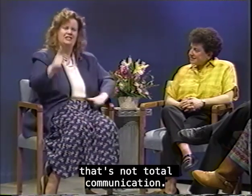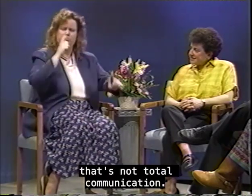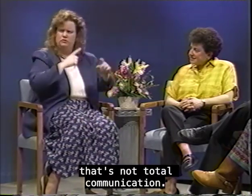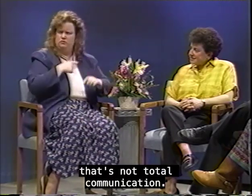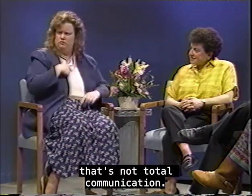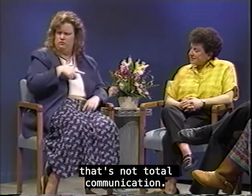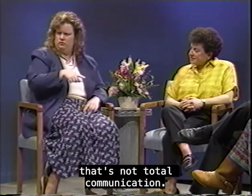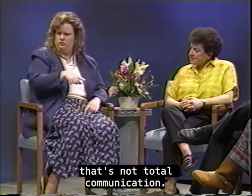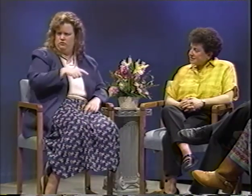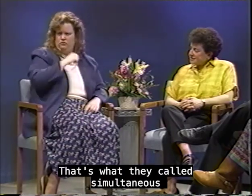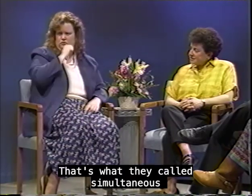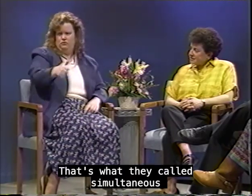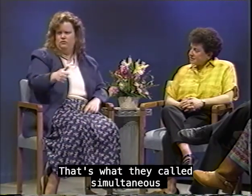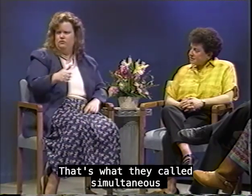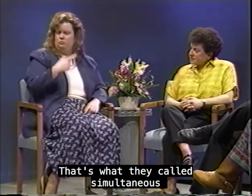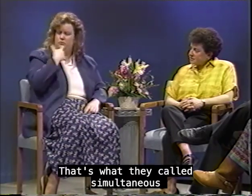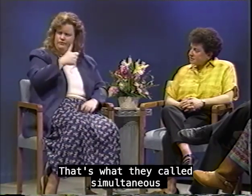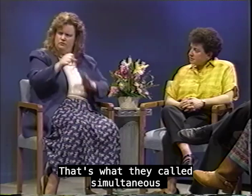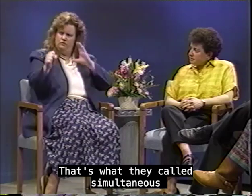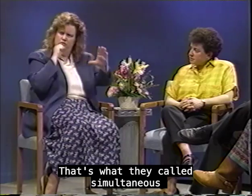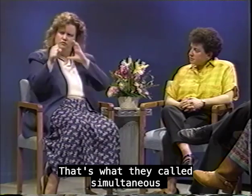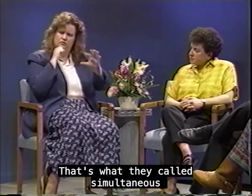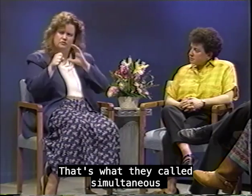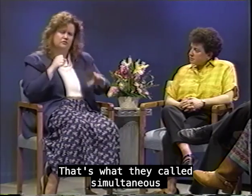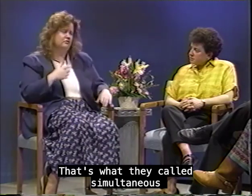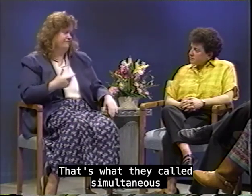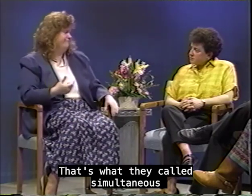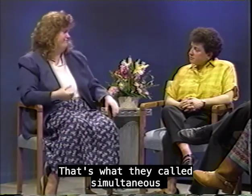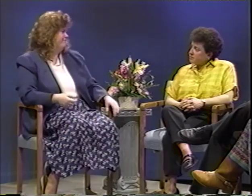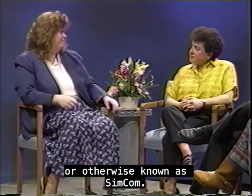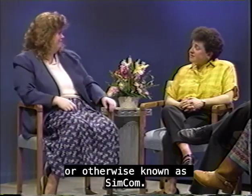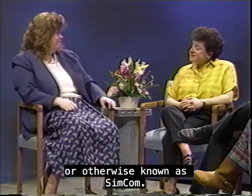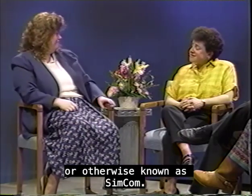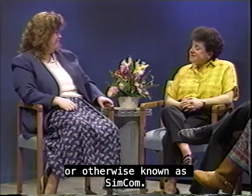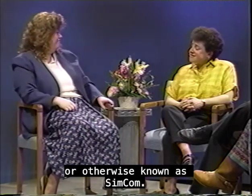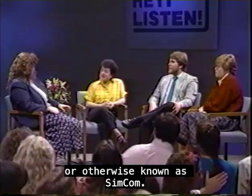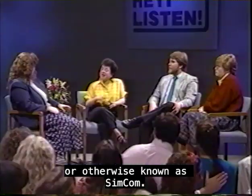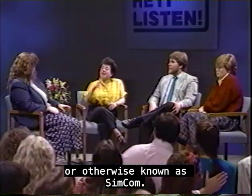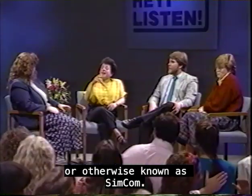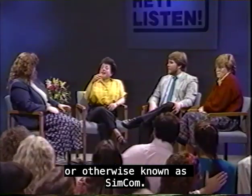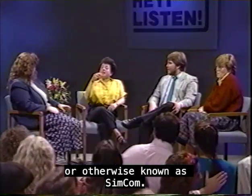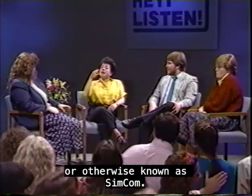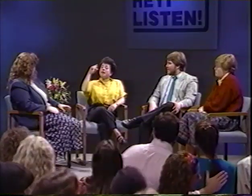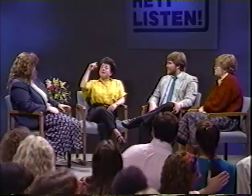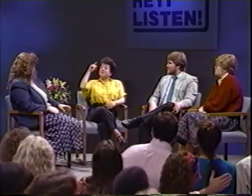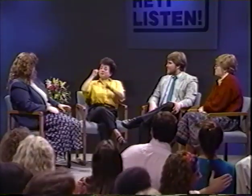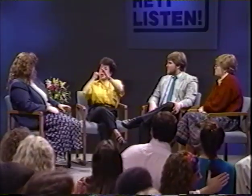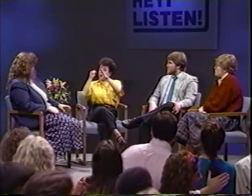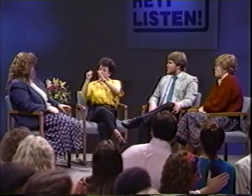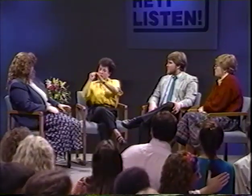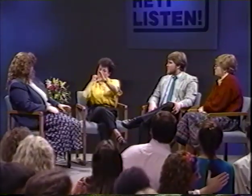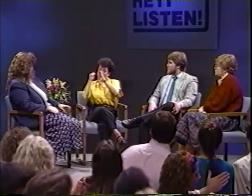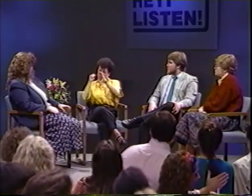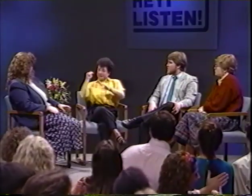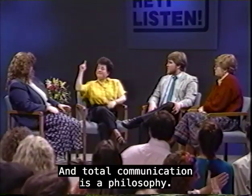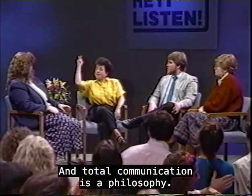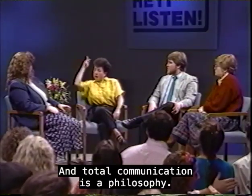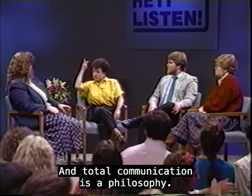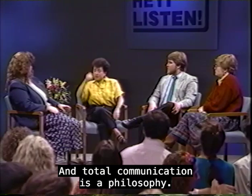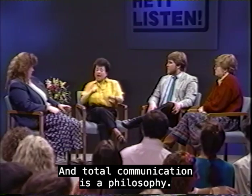total communication. That's what they call simultaneous communication, or otherwise known as SIMCOM. And total